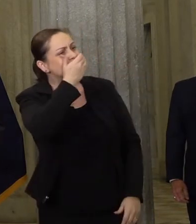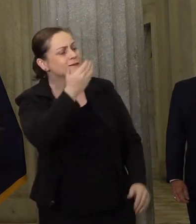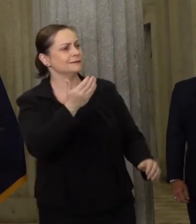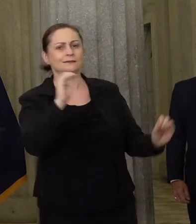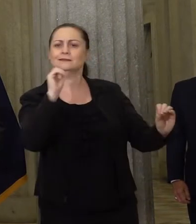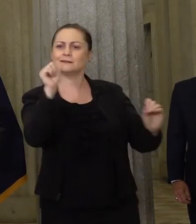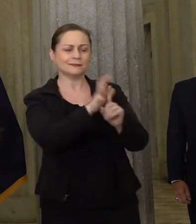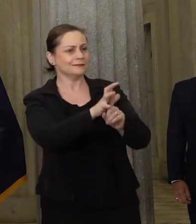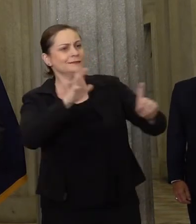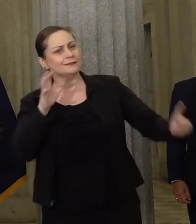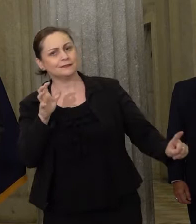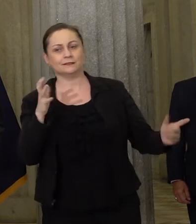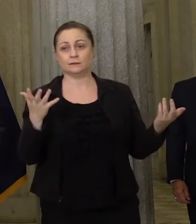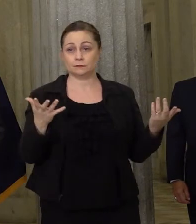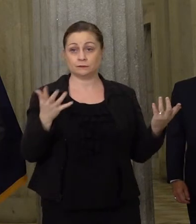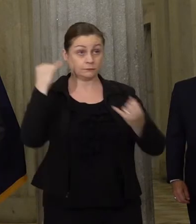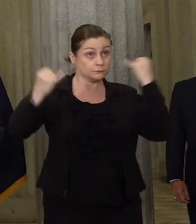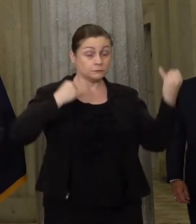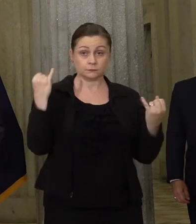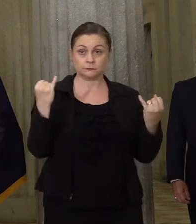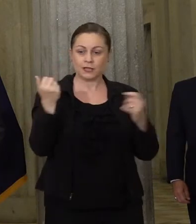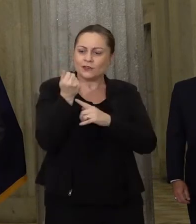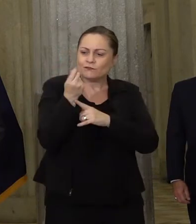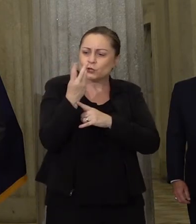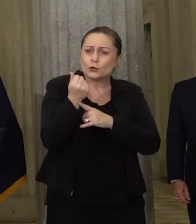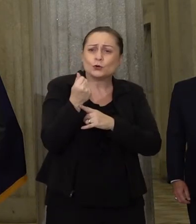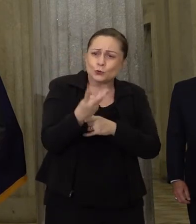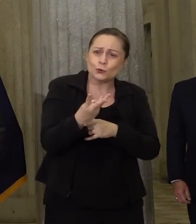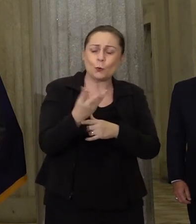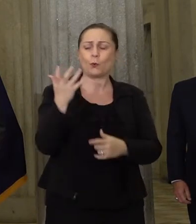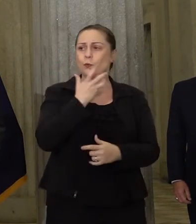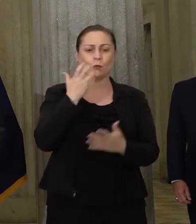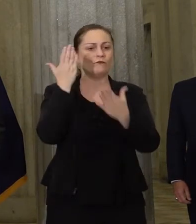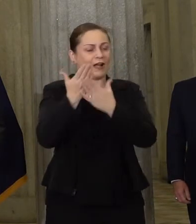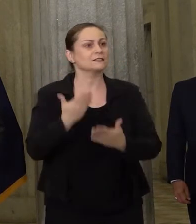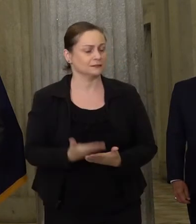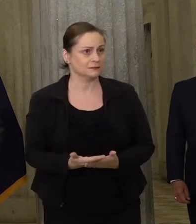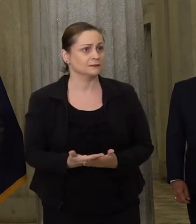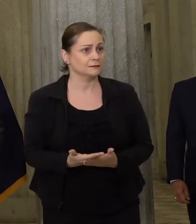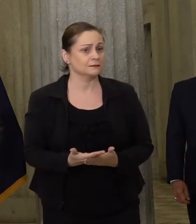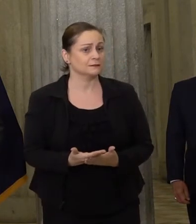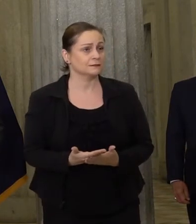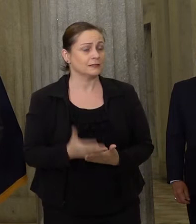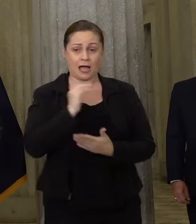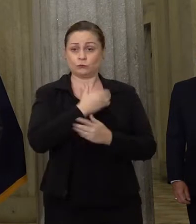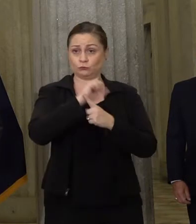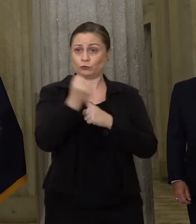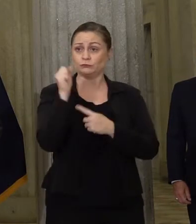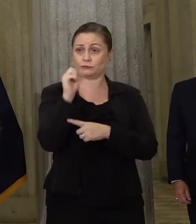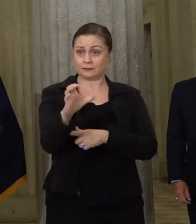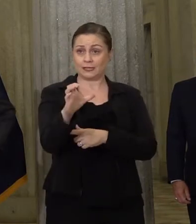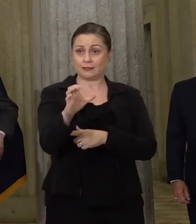socially distancing. These are just a few of the sobering facts about our current situation in South Carolina. We must all